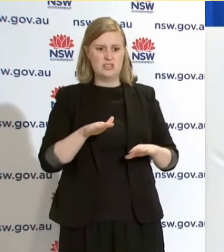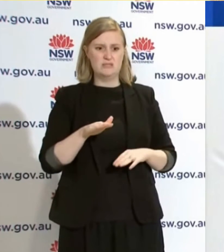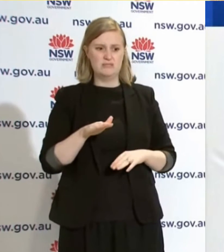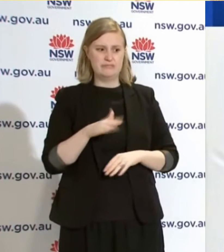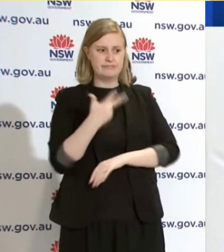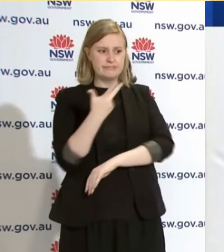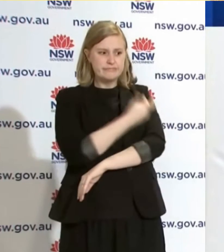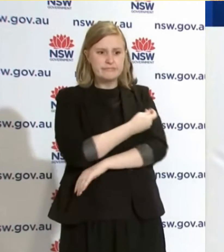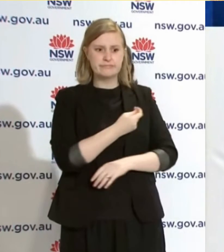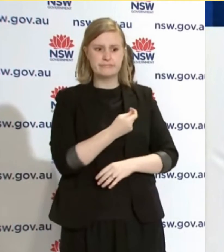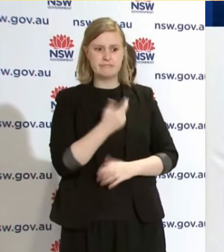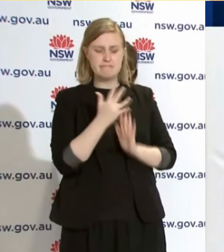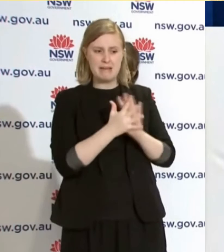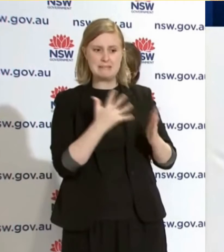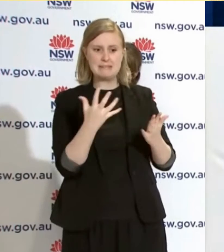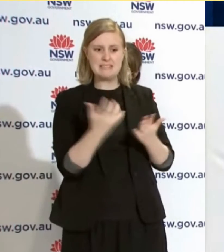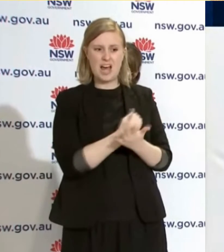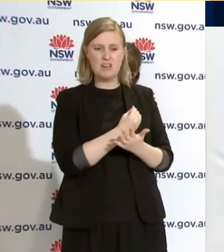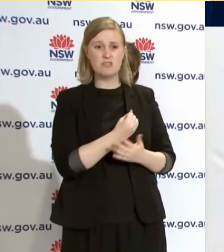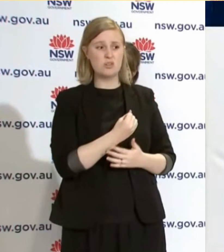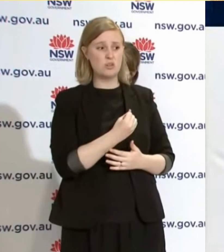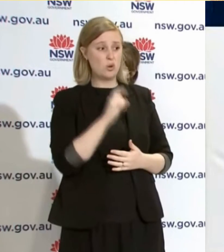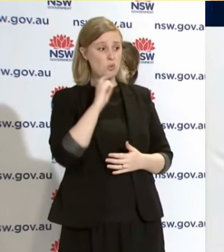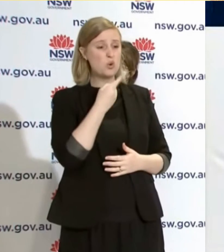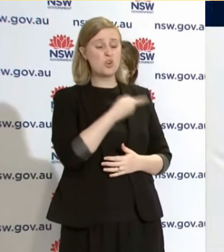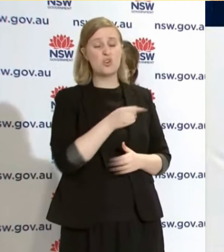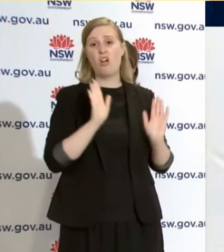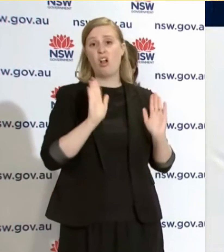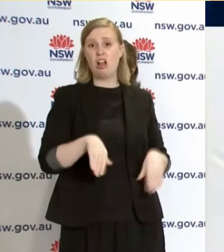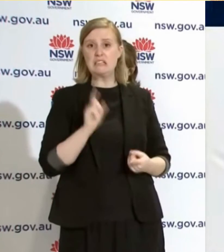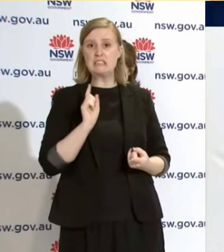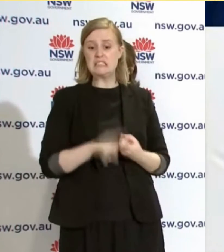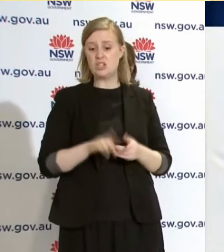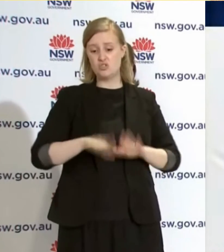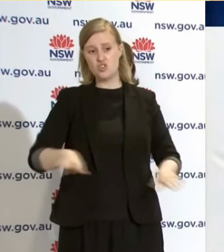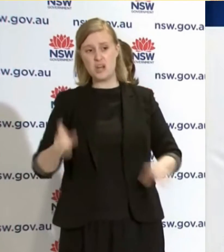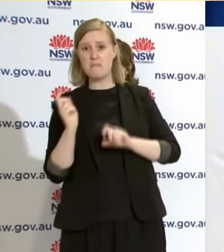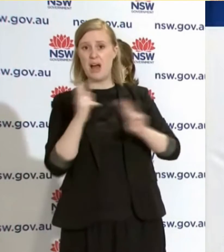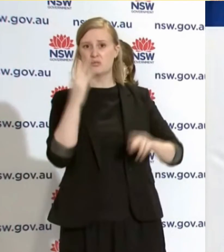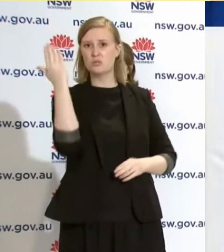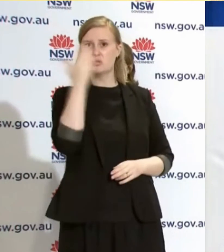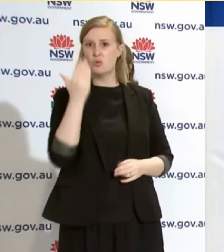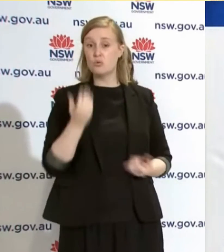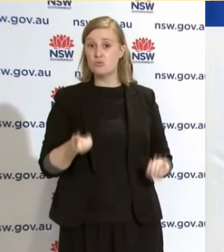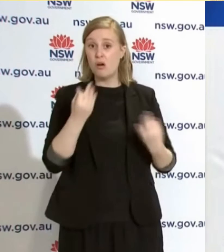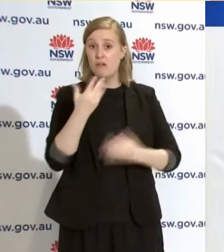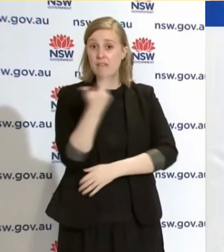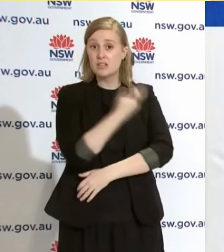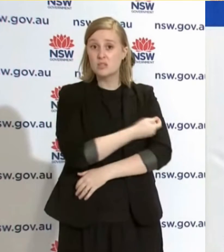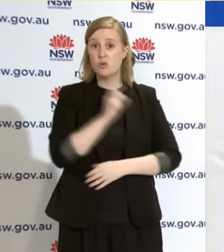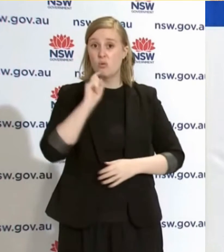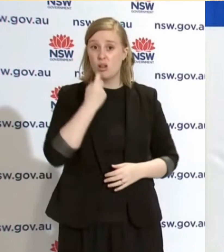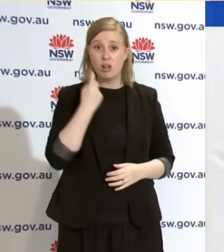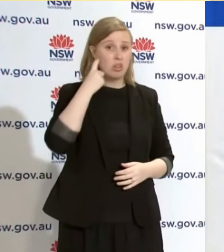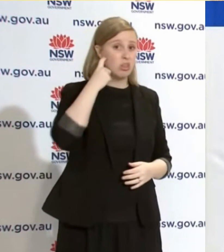that we're ready to give her freedom, are you going to go ahead and do it anyway because you promised it? We have never ever taken a decision in New South Wales which